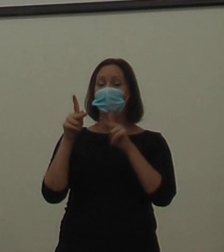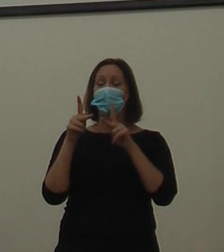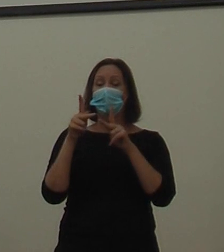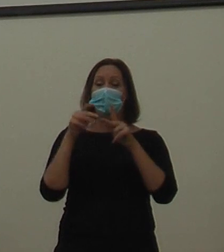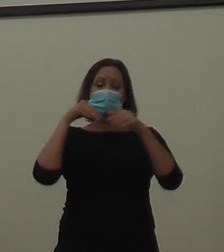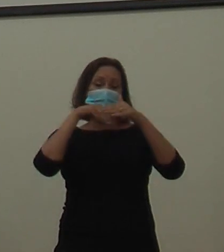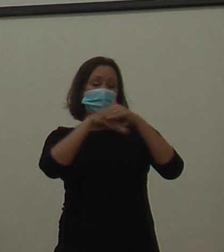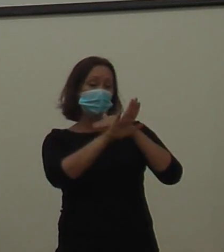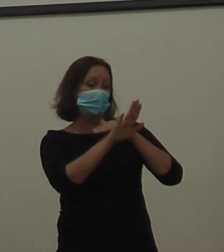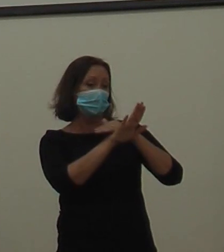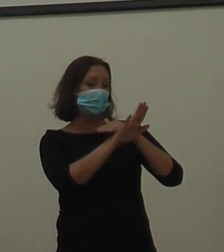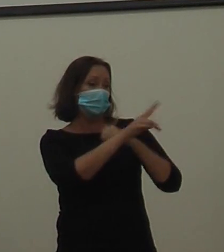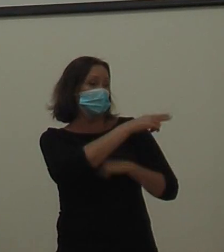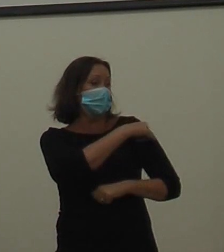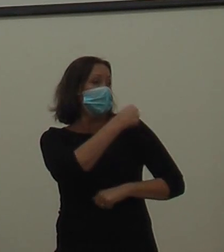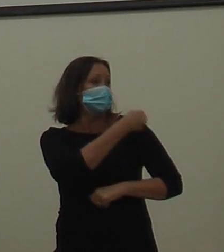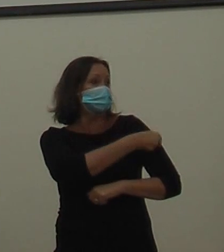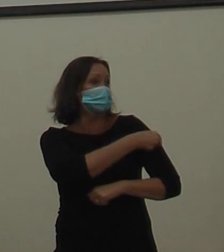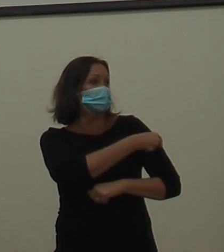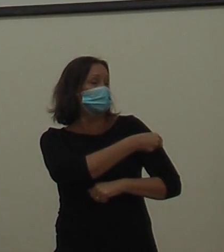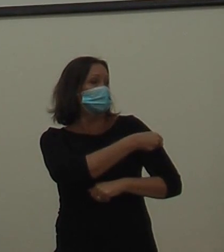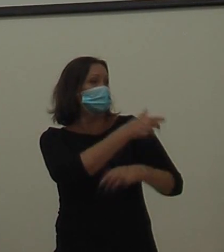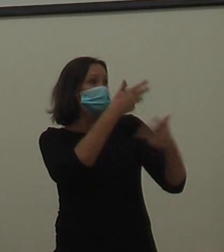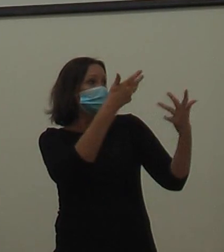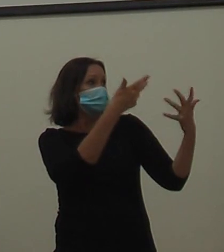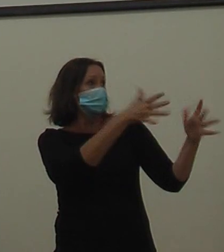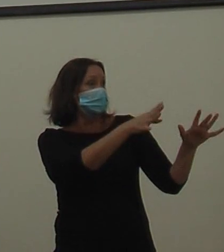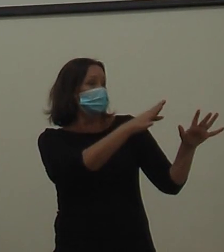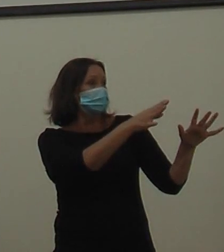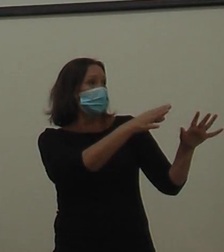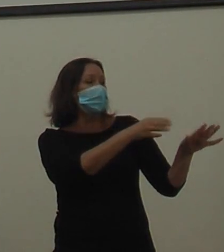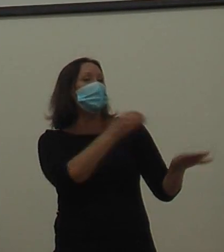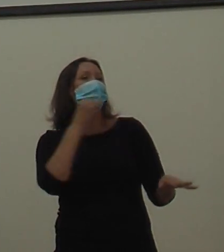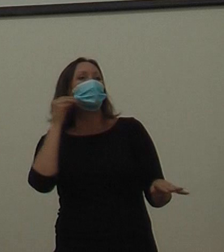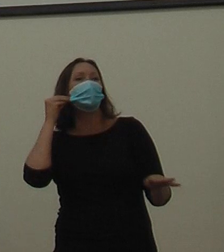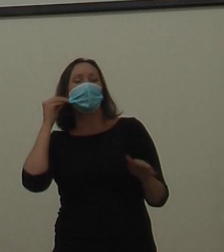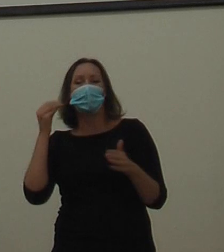and they were able to make it back out again.